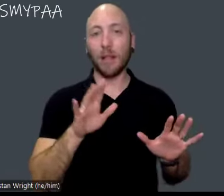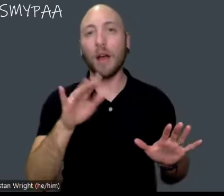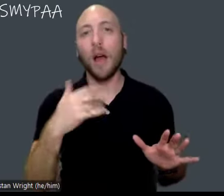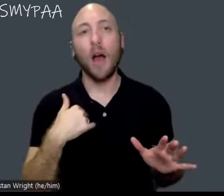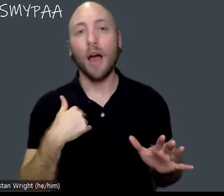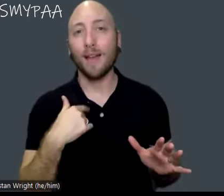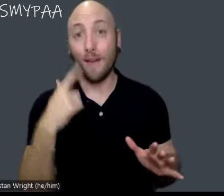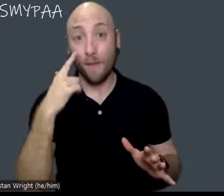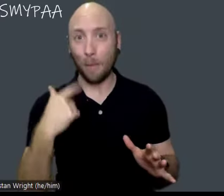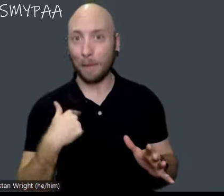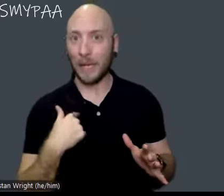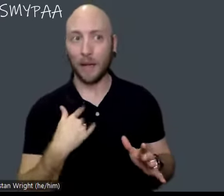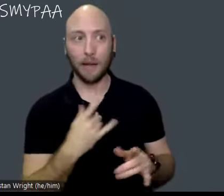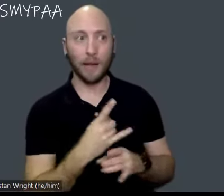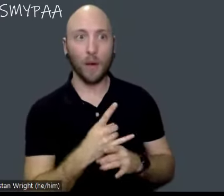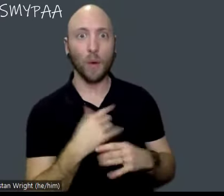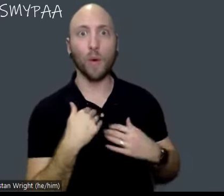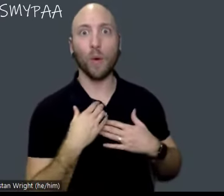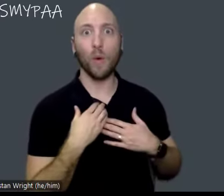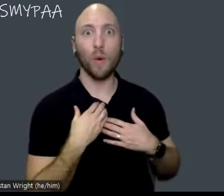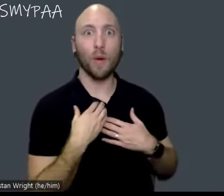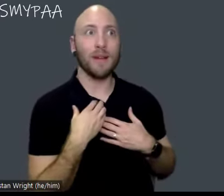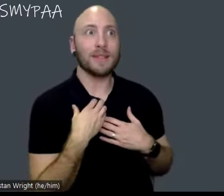alcohol in a big, big, big time.